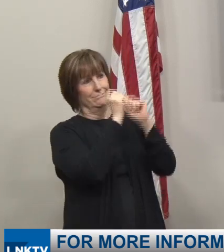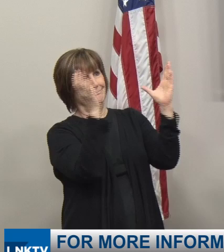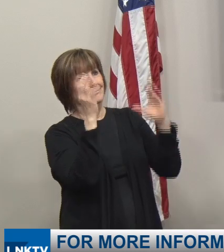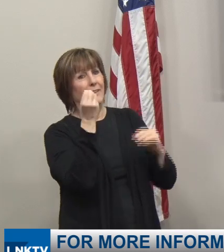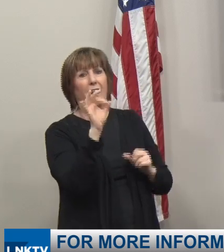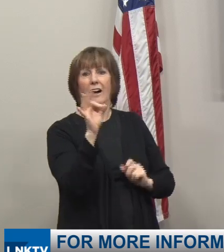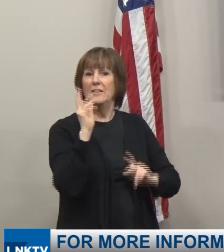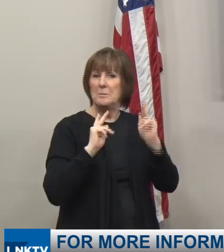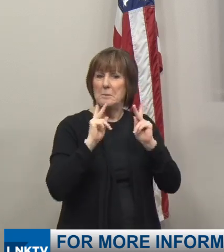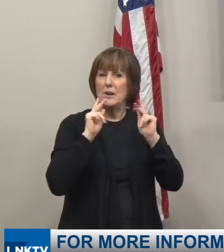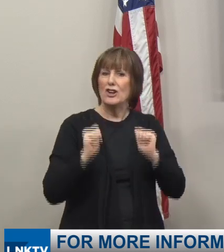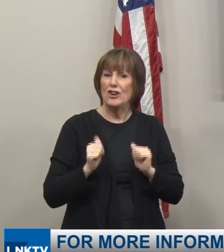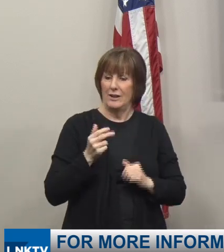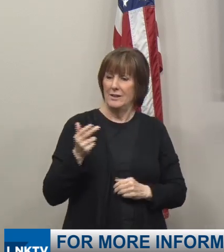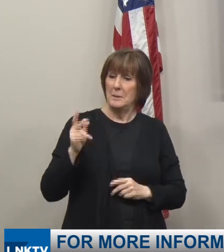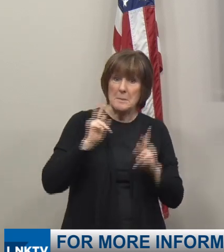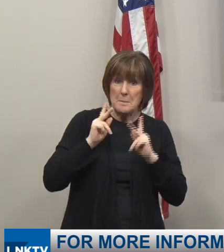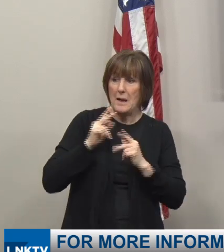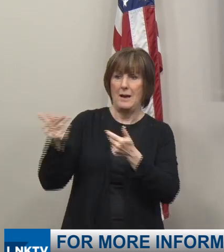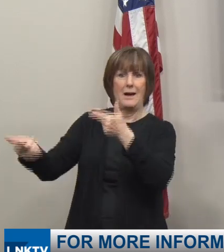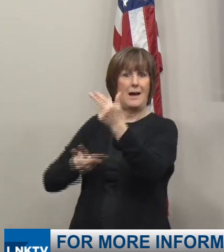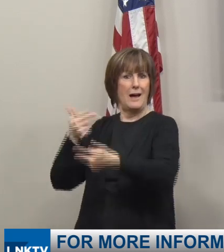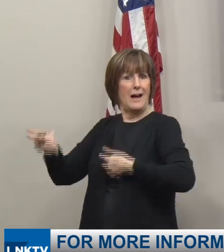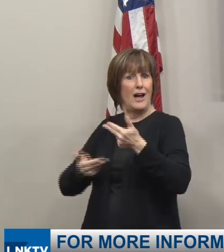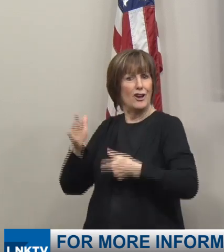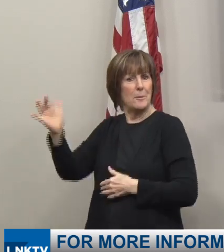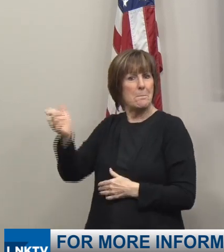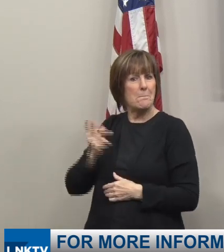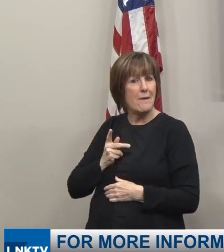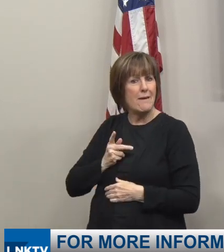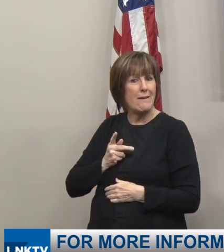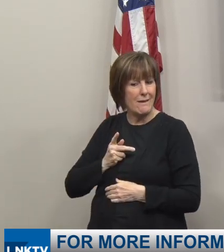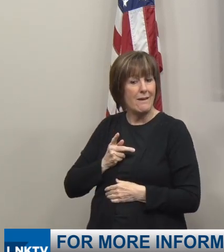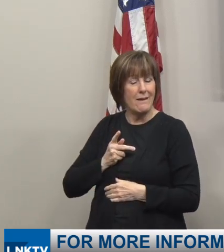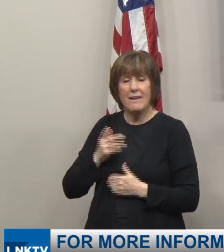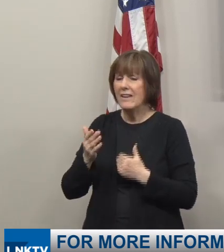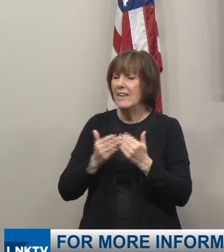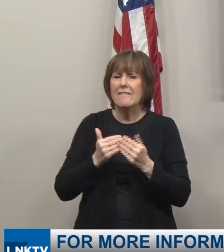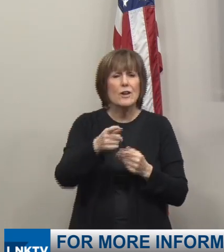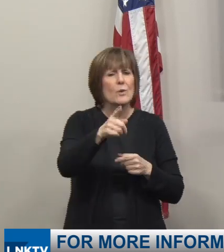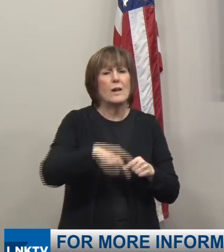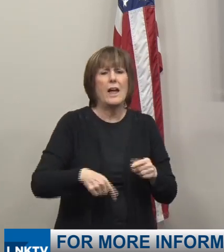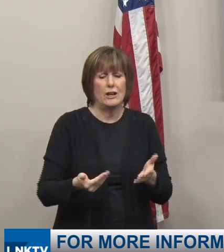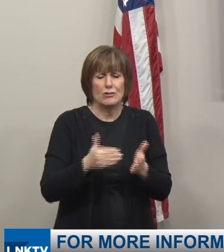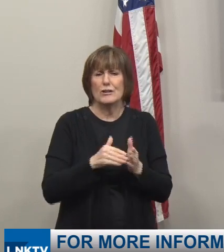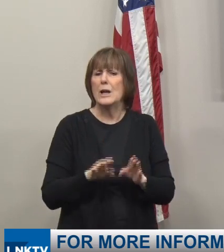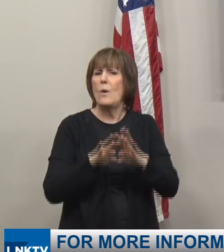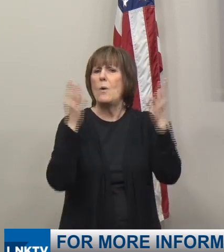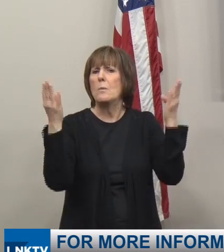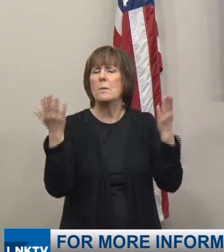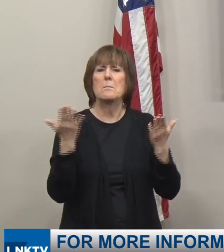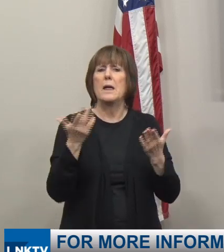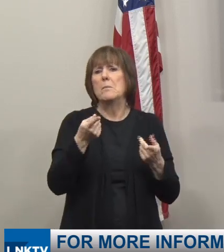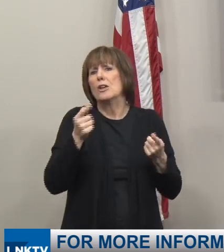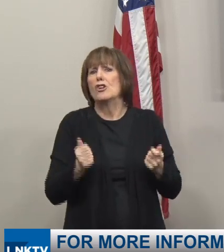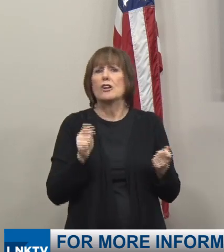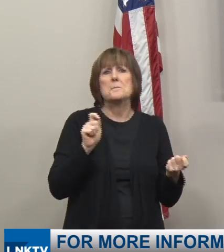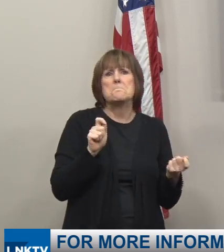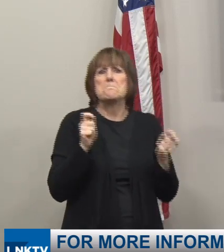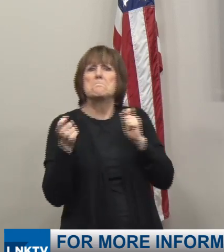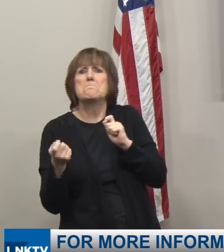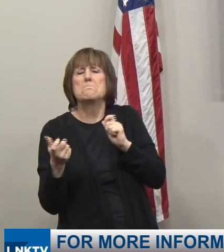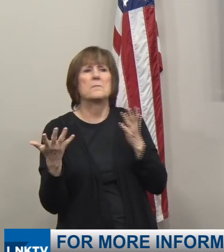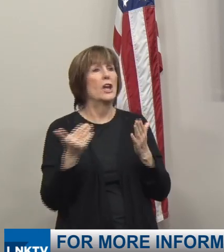of people being able to hire their people back, and even if you can't reopen right now, maybe you can retool, maybe you can work on